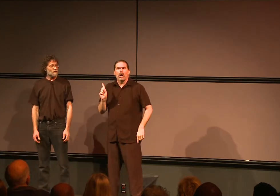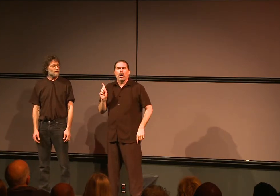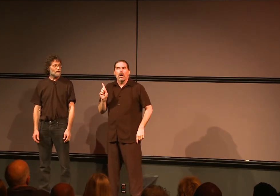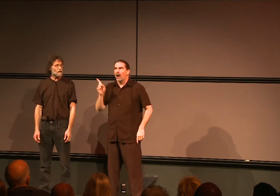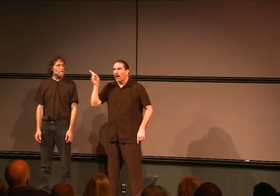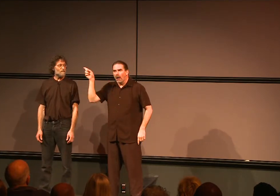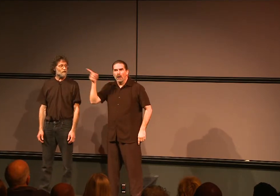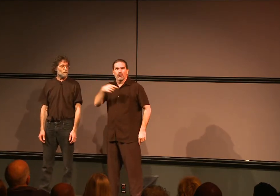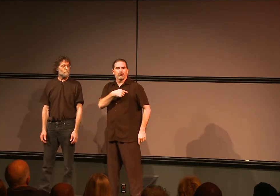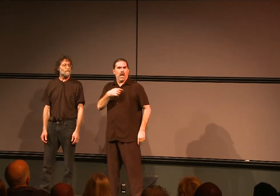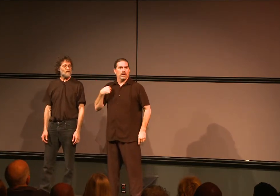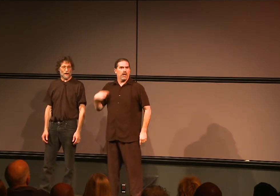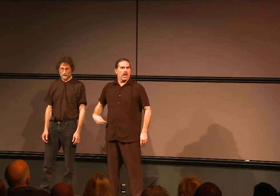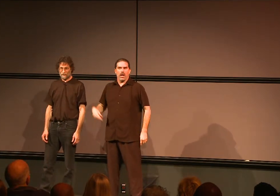They come from China.